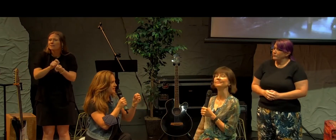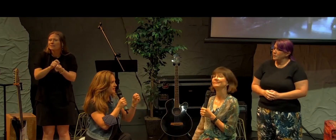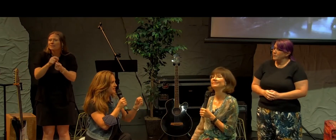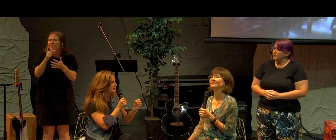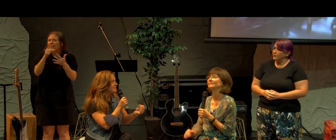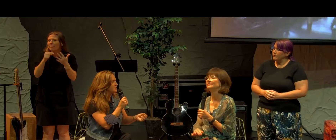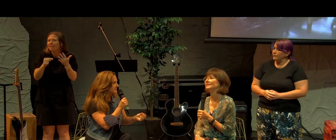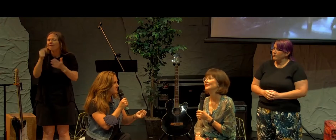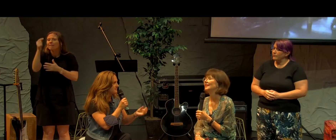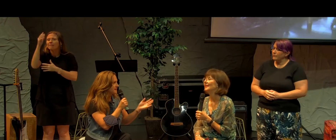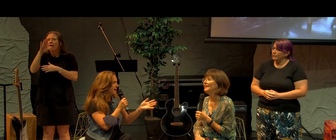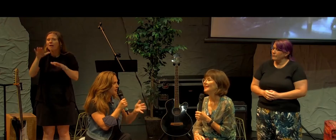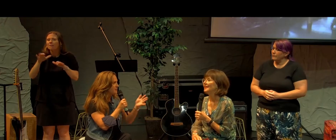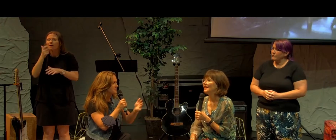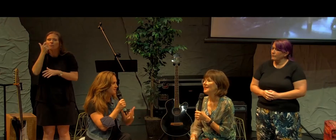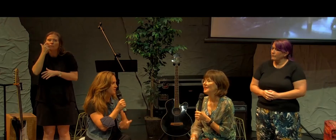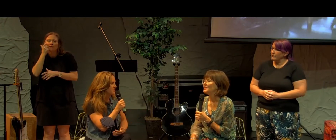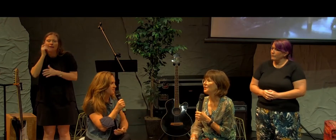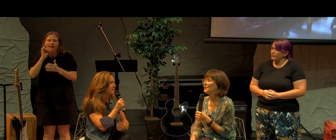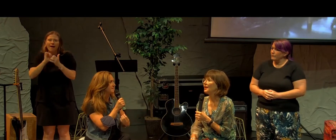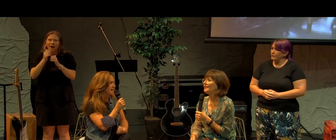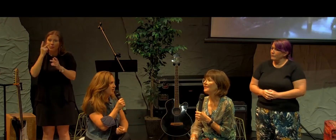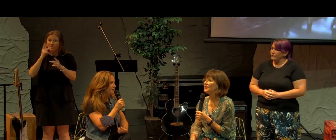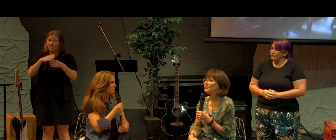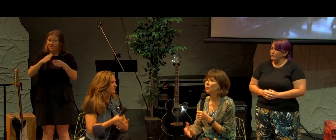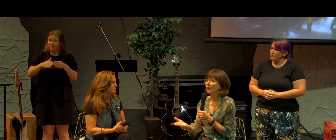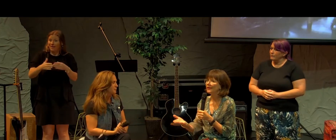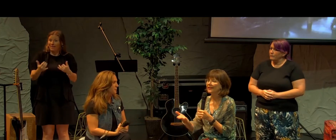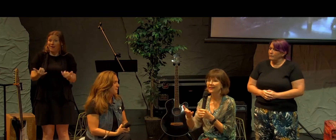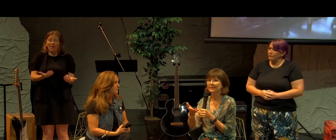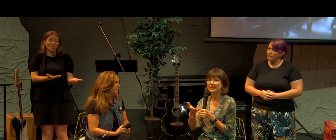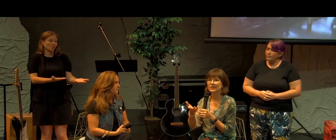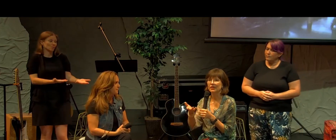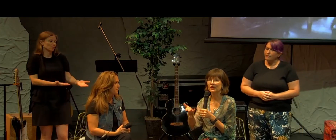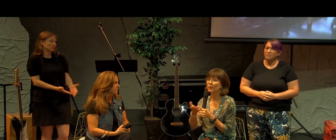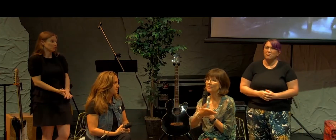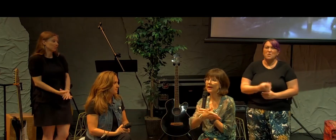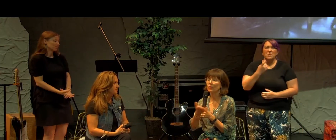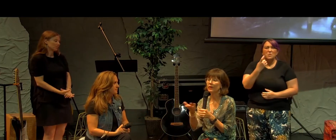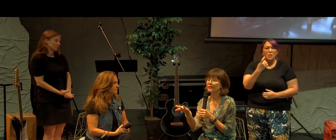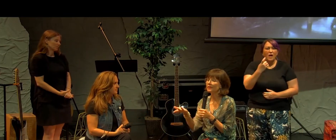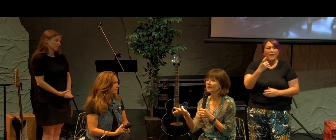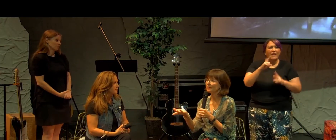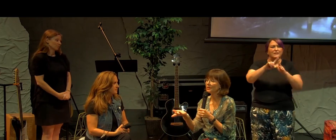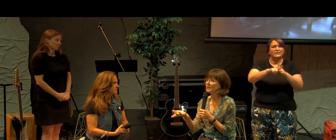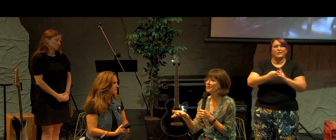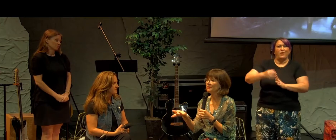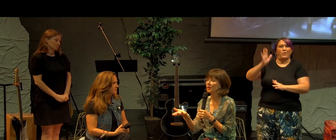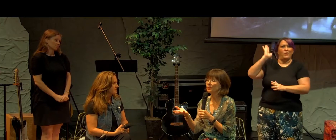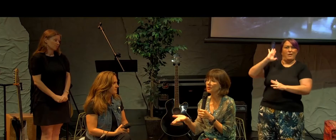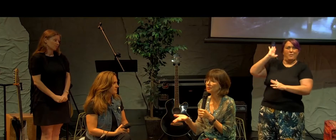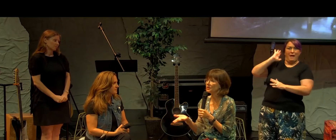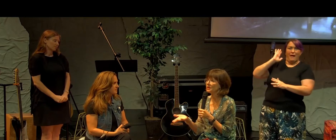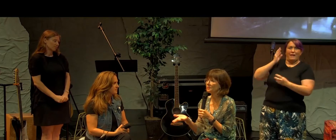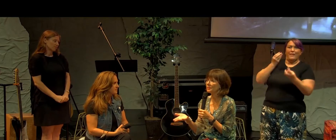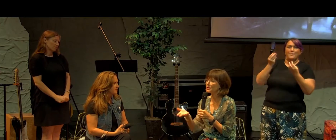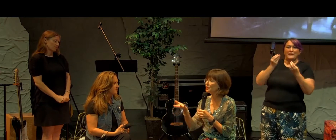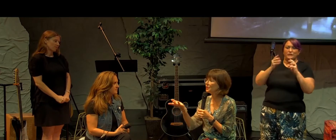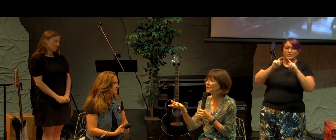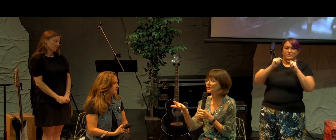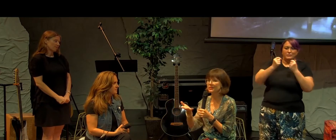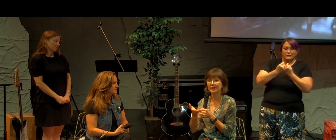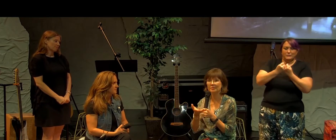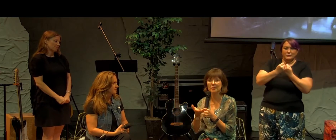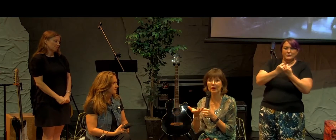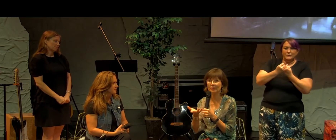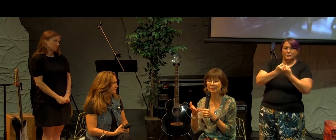that God has done recently, how you see the ripple effect now? Just one that even started way back. One of the original mission team members, you know